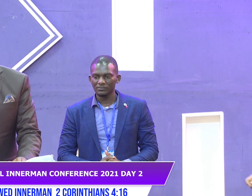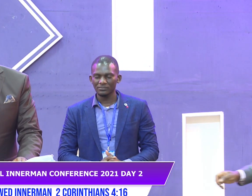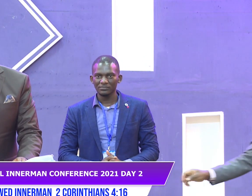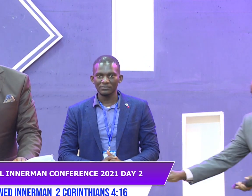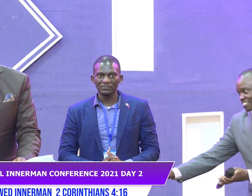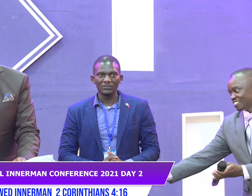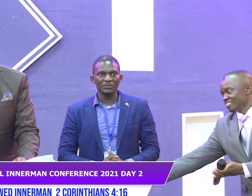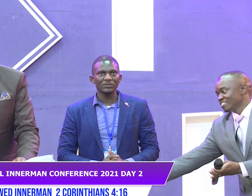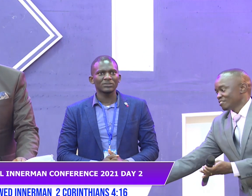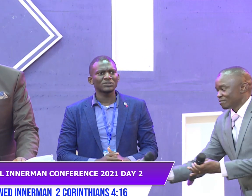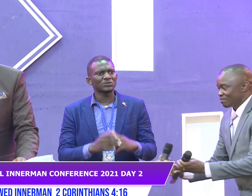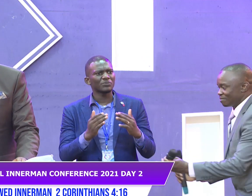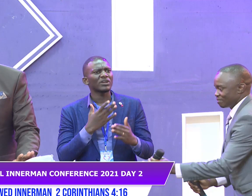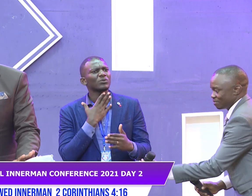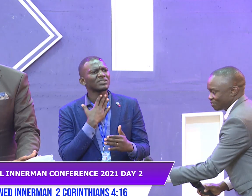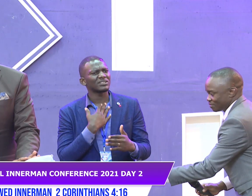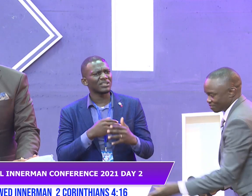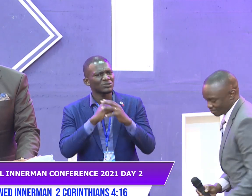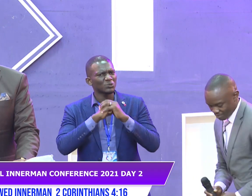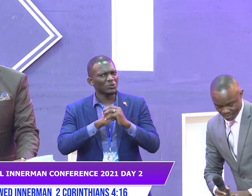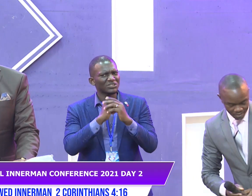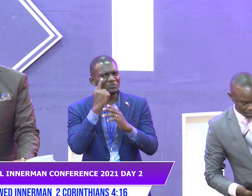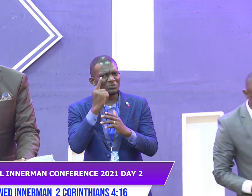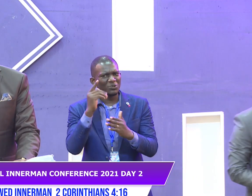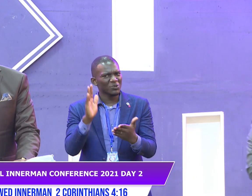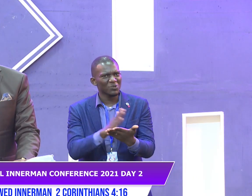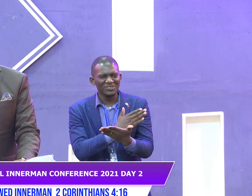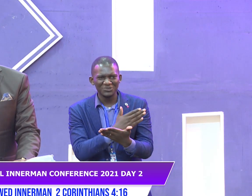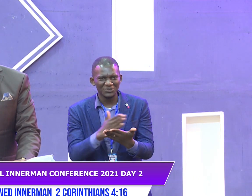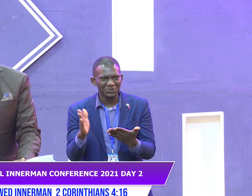Jakate tuimbe yoru imba anga sinayugiri bigambo bitono.